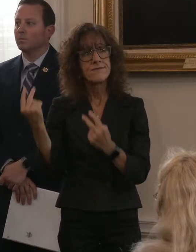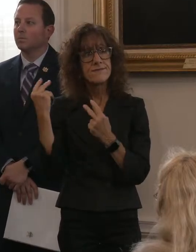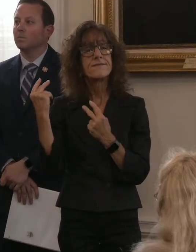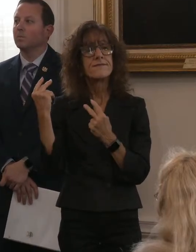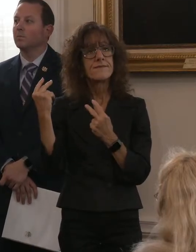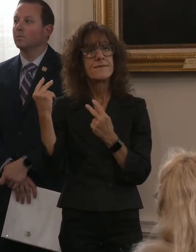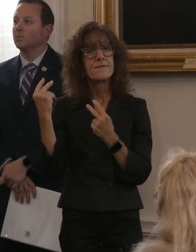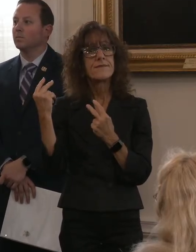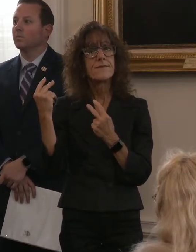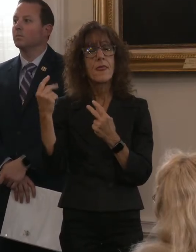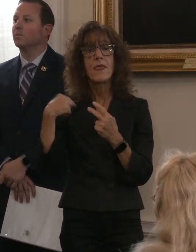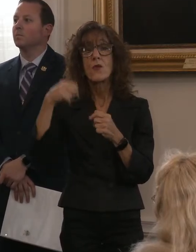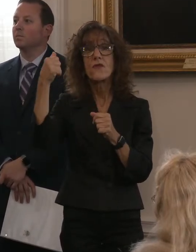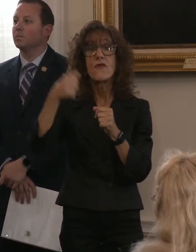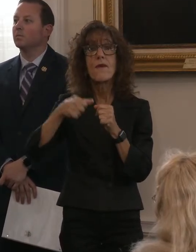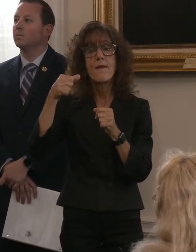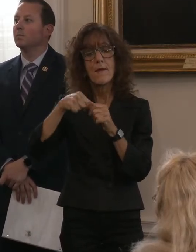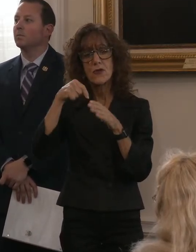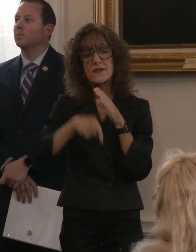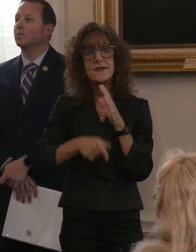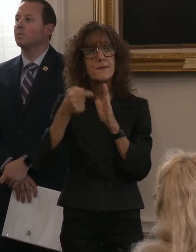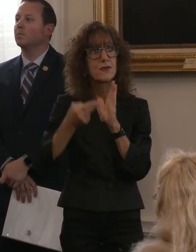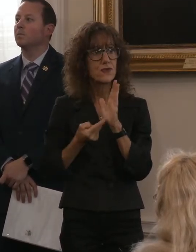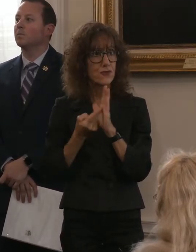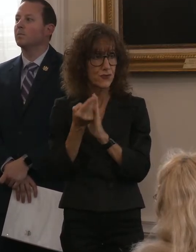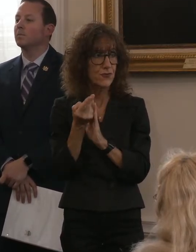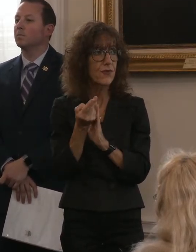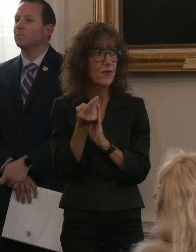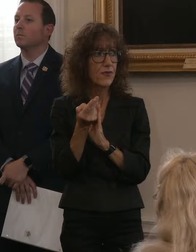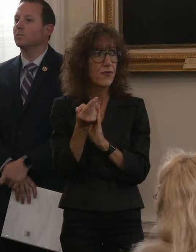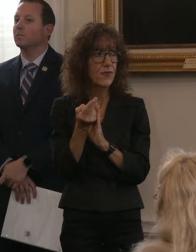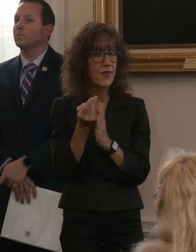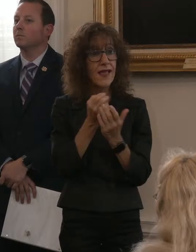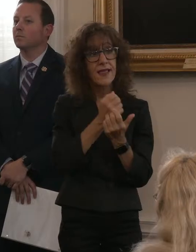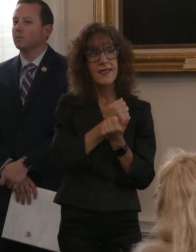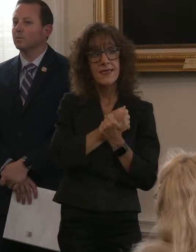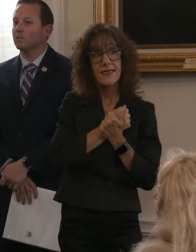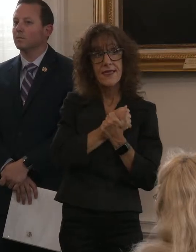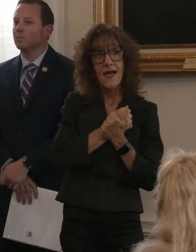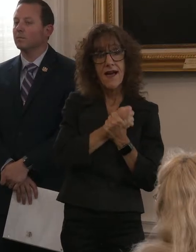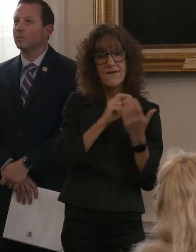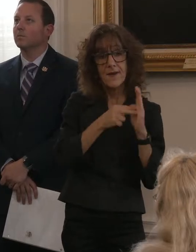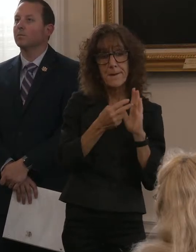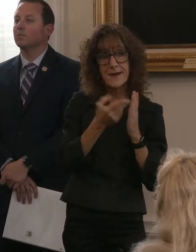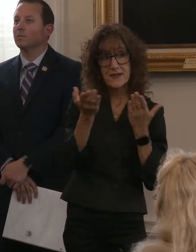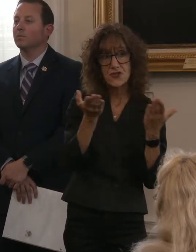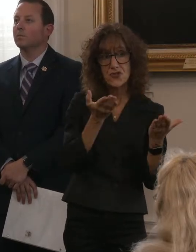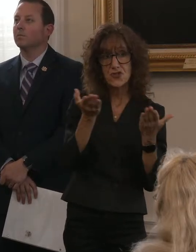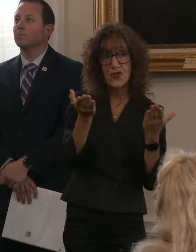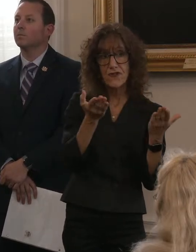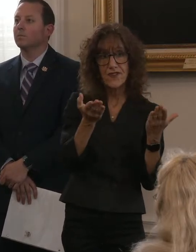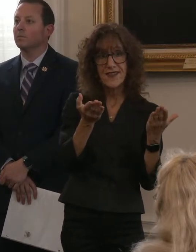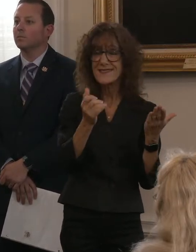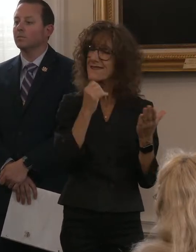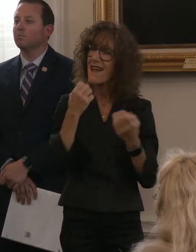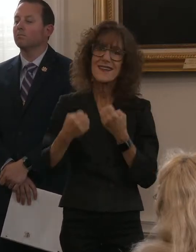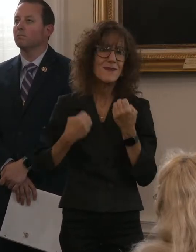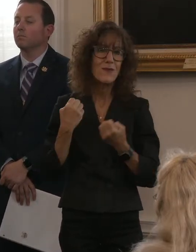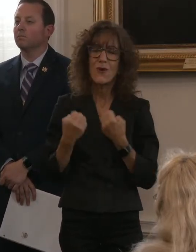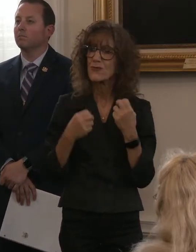we're reminded of a deeper truth. Love is service, not